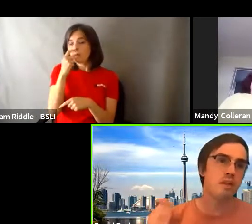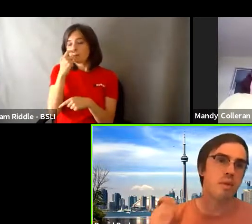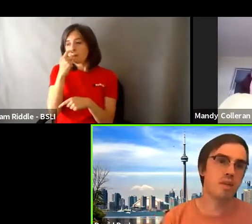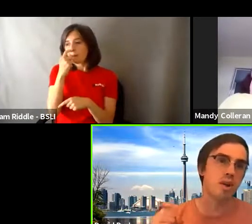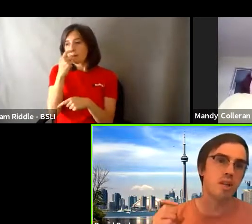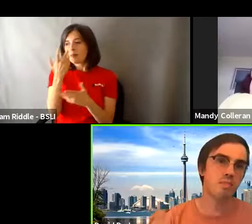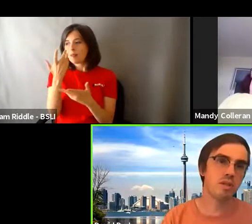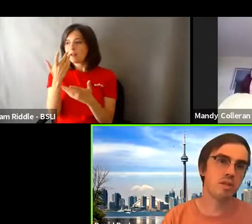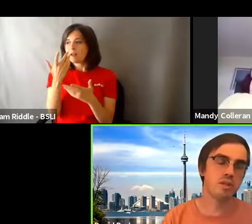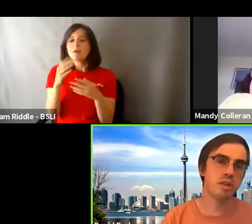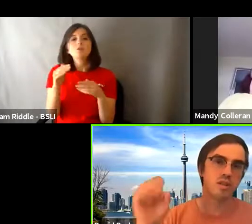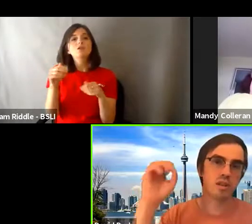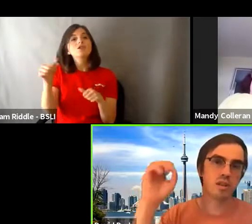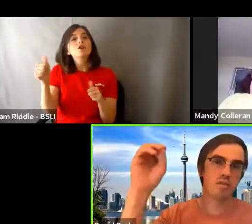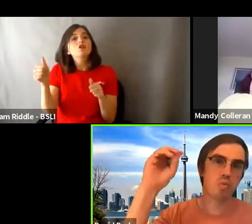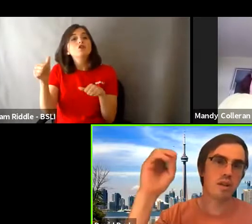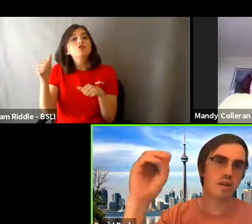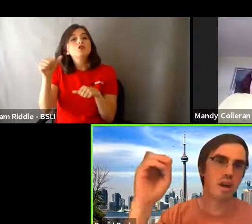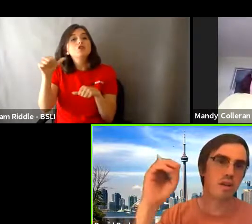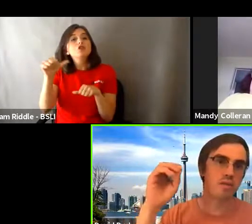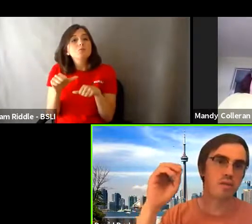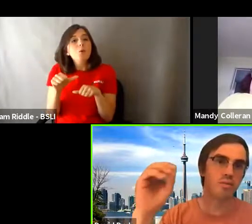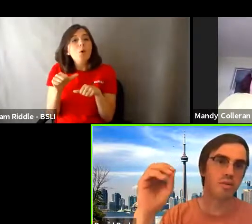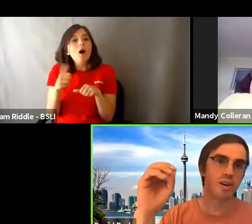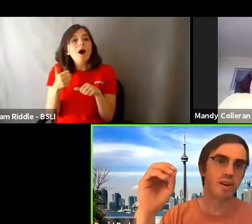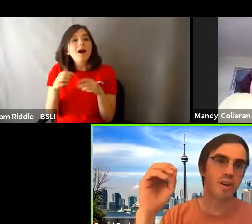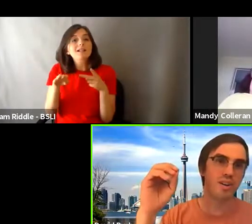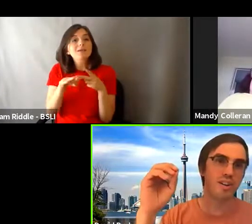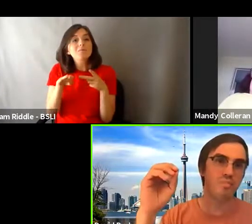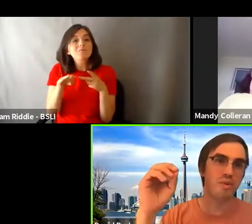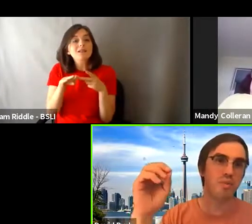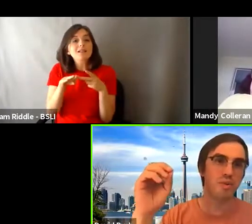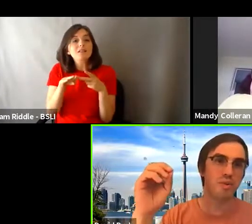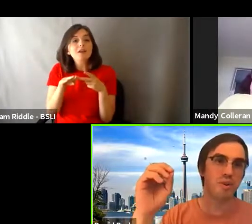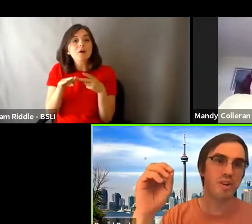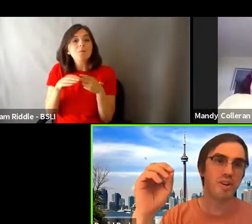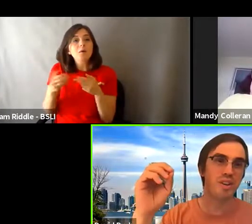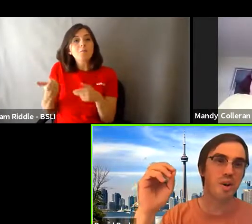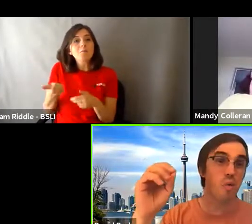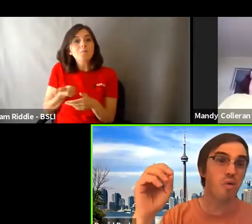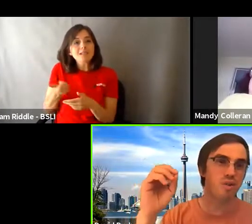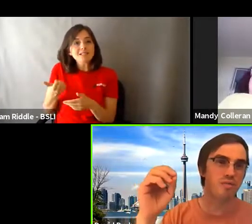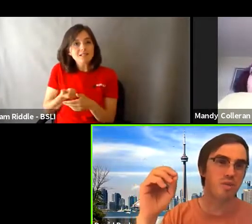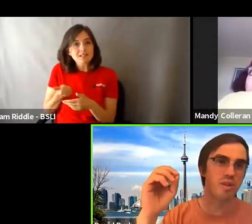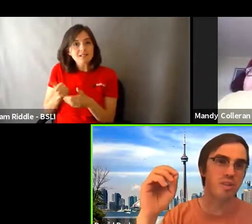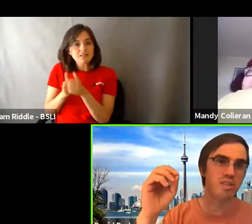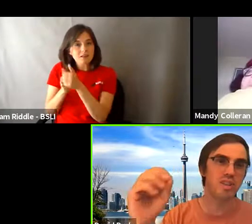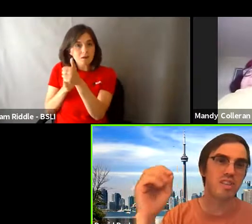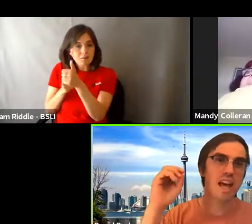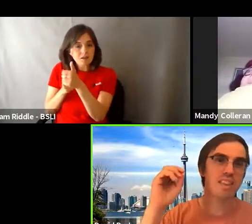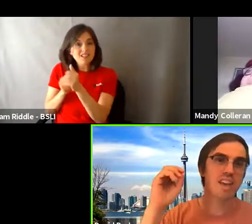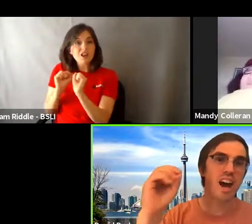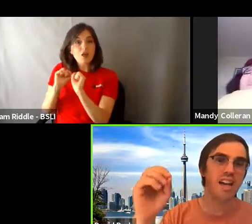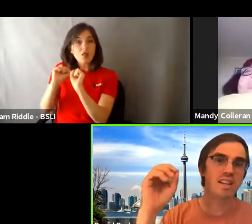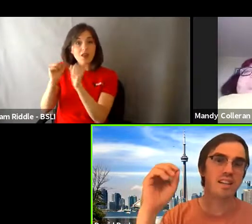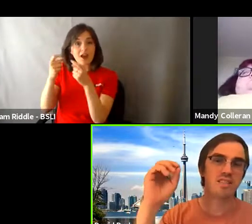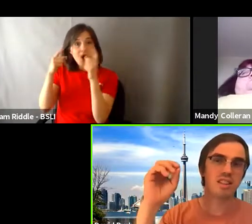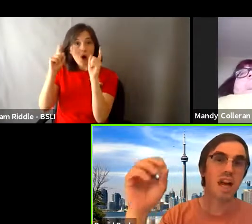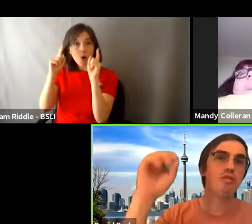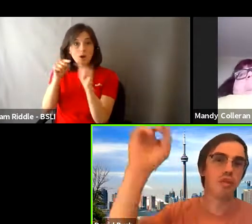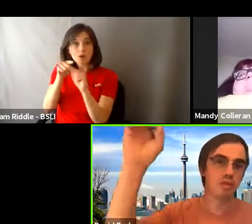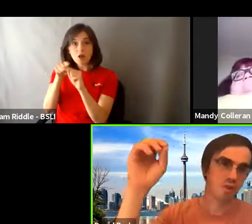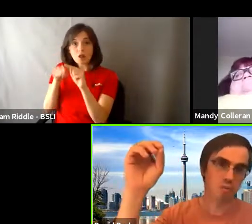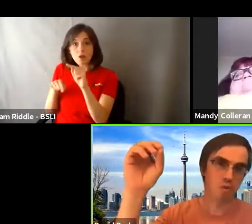and medium enterprise businesses, like if you went down, like people who were owners of those businesses, that had the